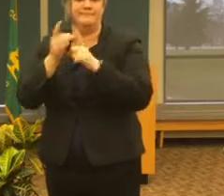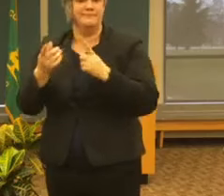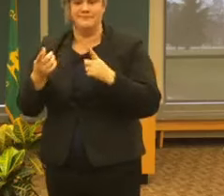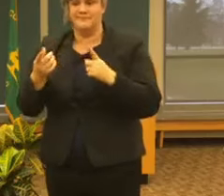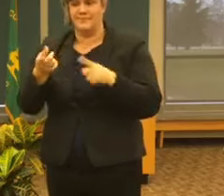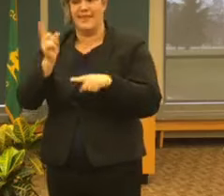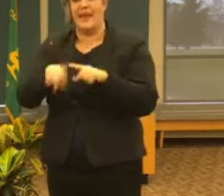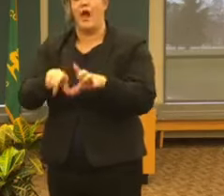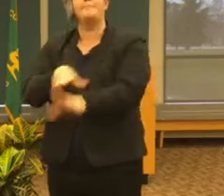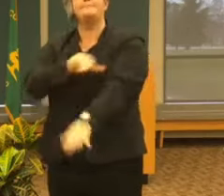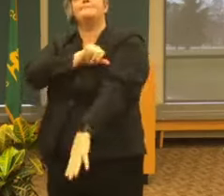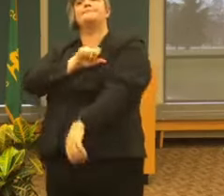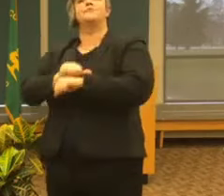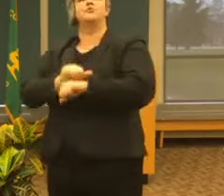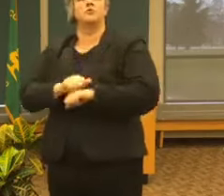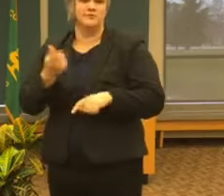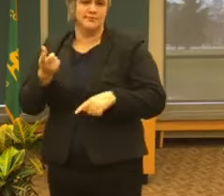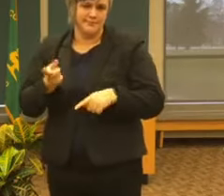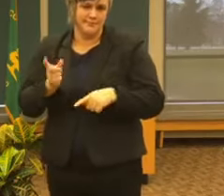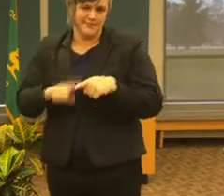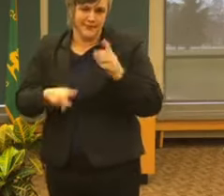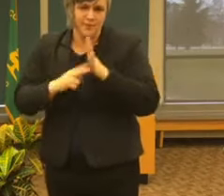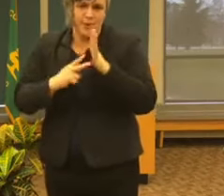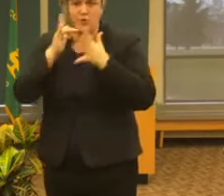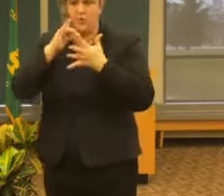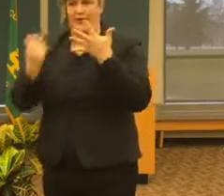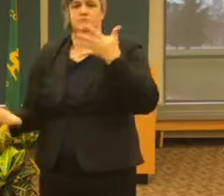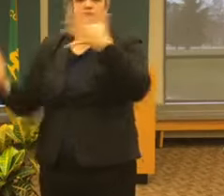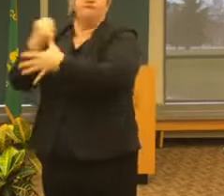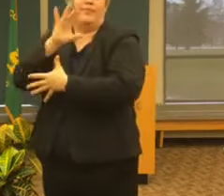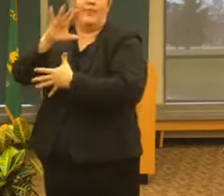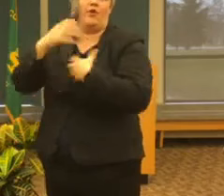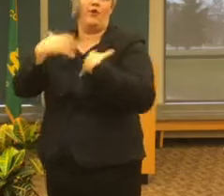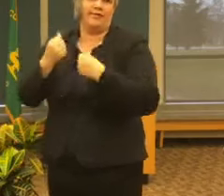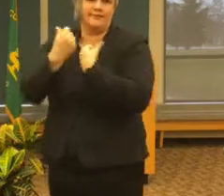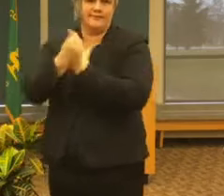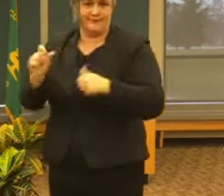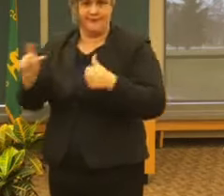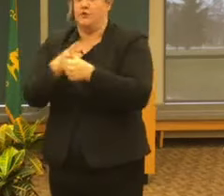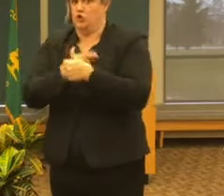they are the prioritization for all of those things that I mentioned.